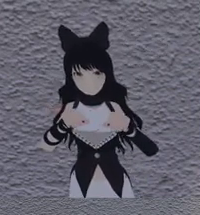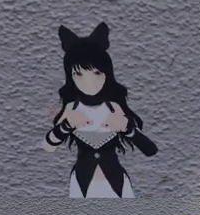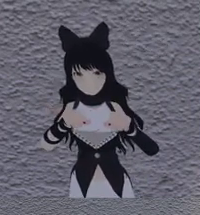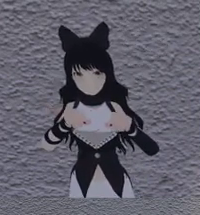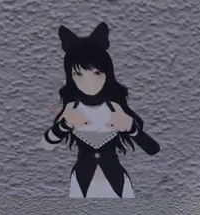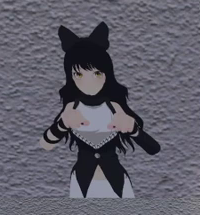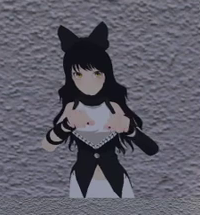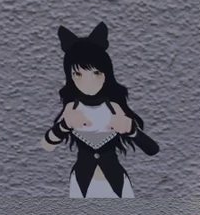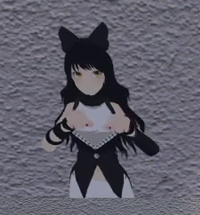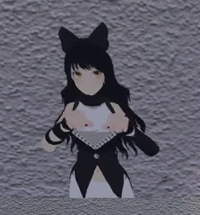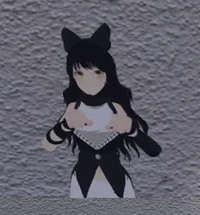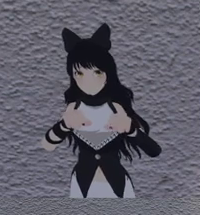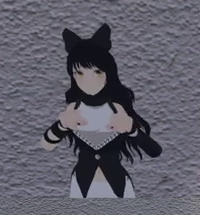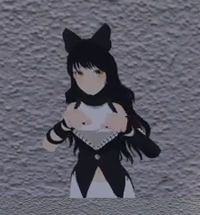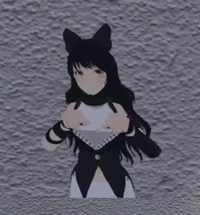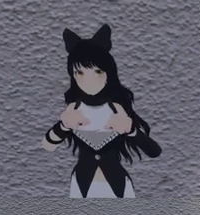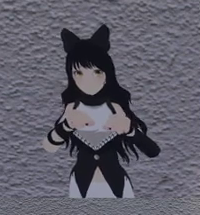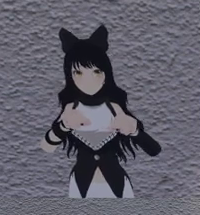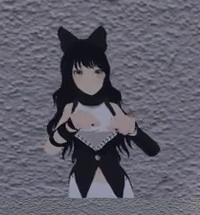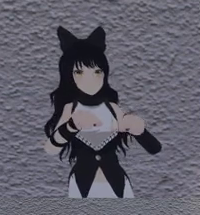Now this sign, shoes.